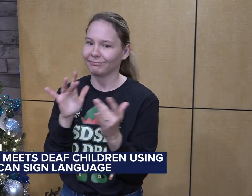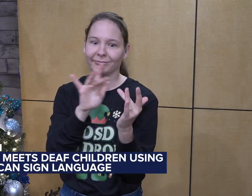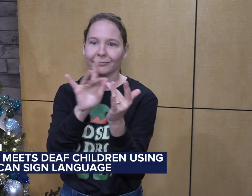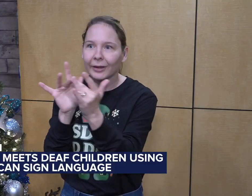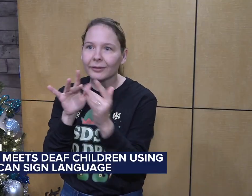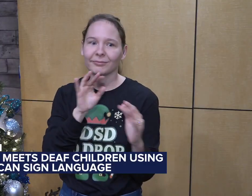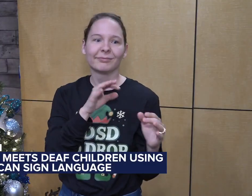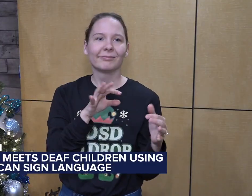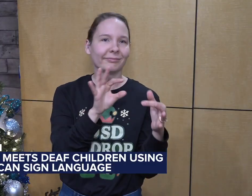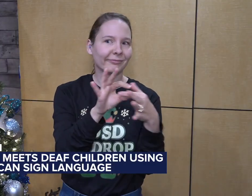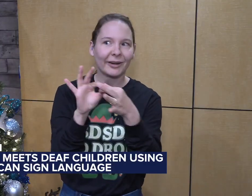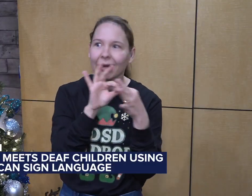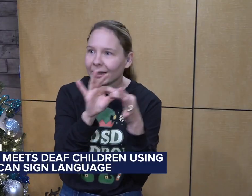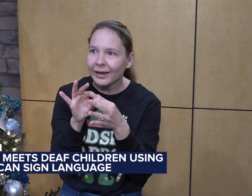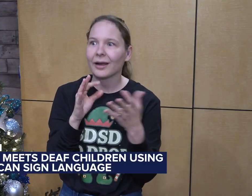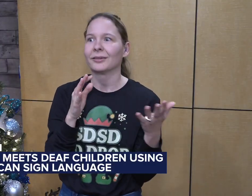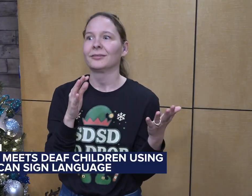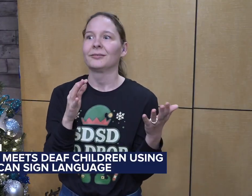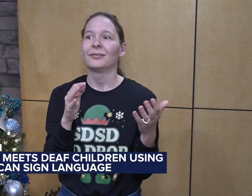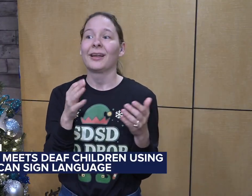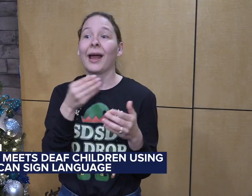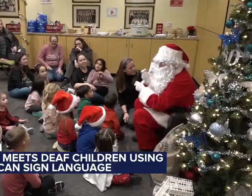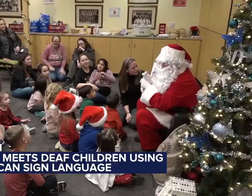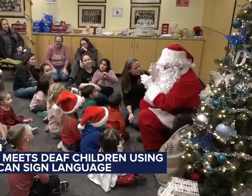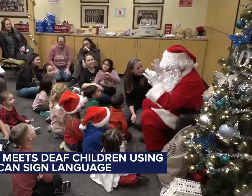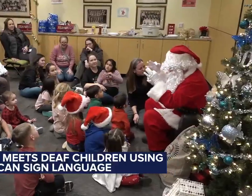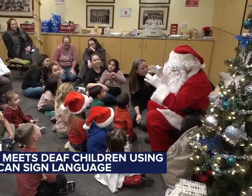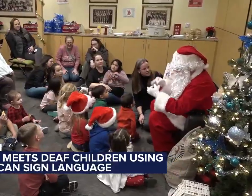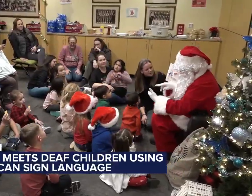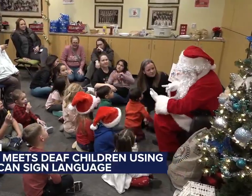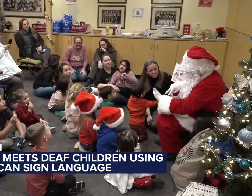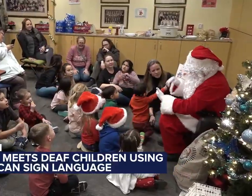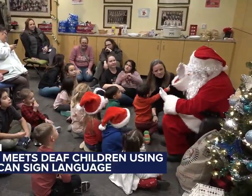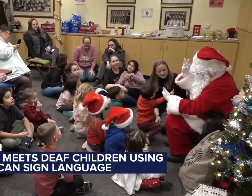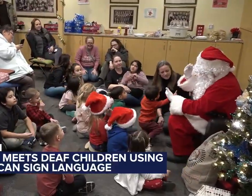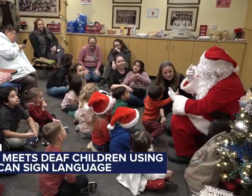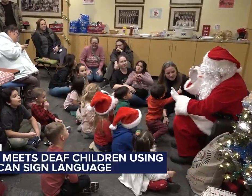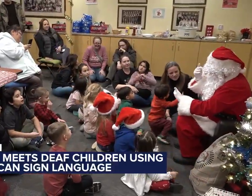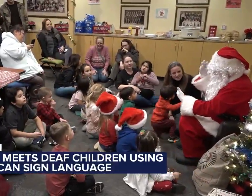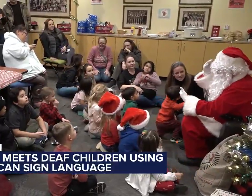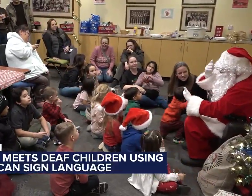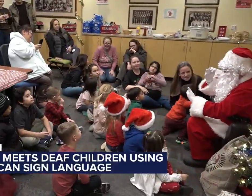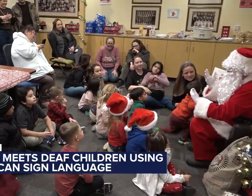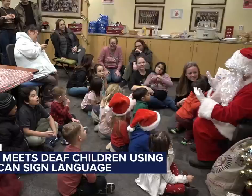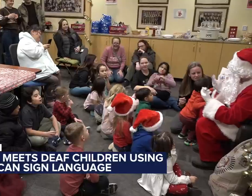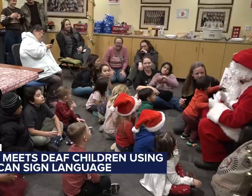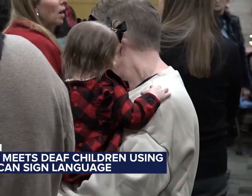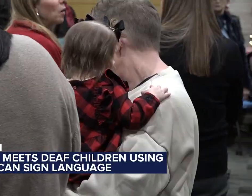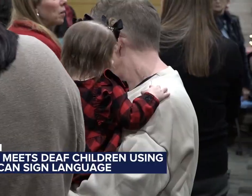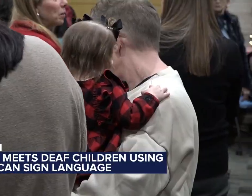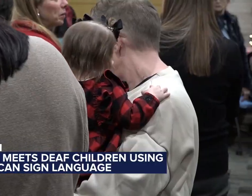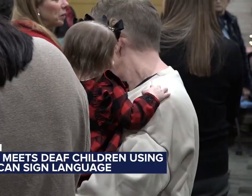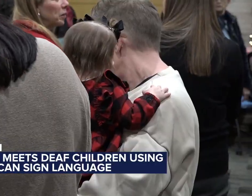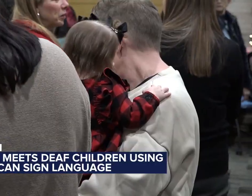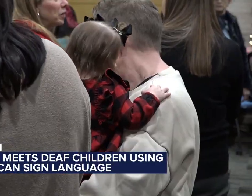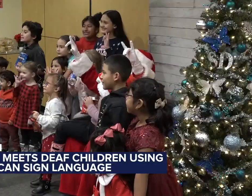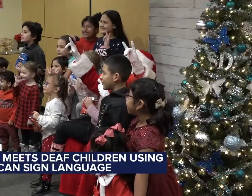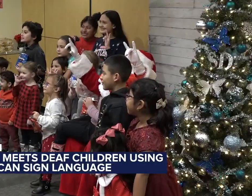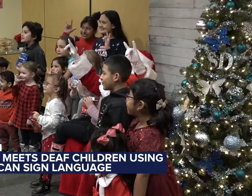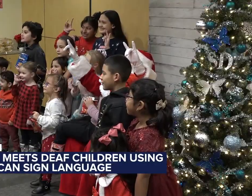same and make different connections with these kids. In the second year doing the event, staff say it's about more than taking